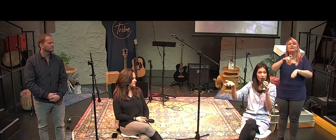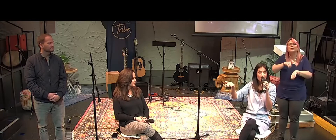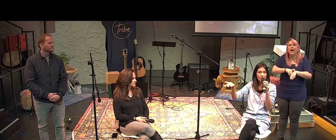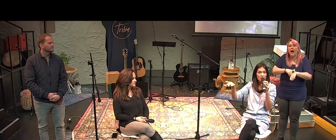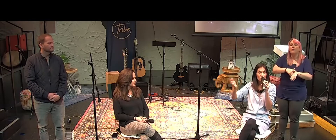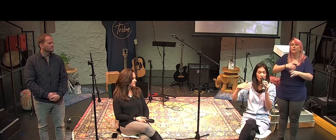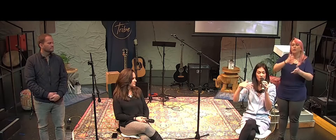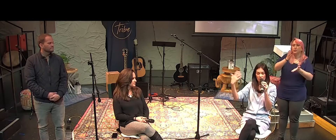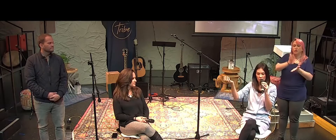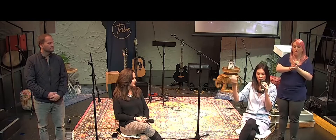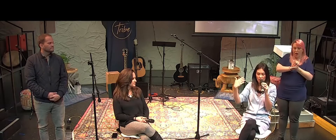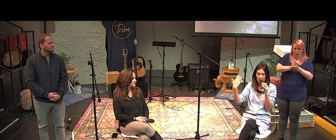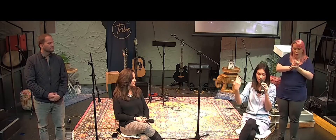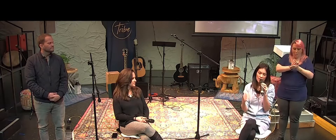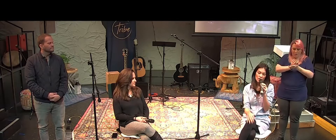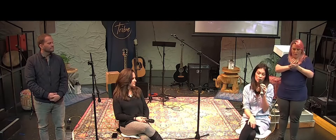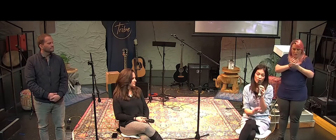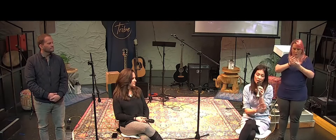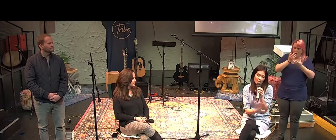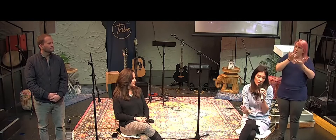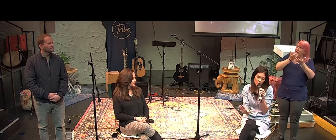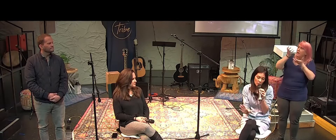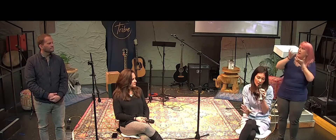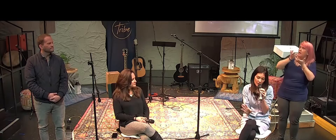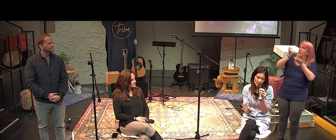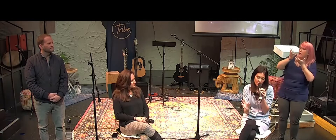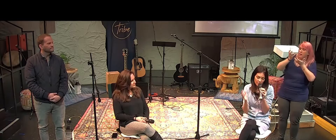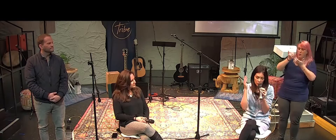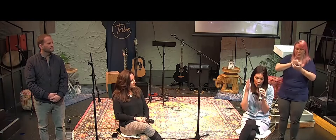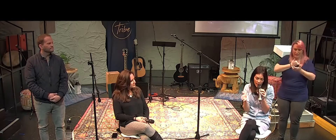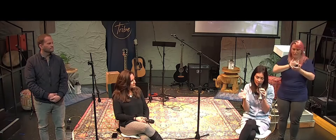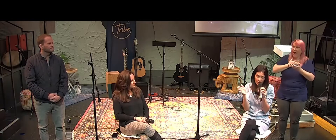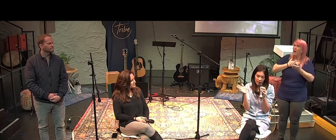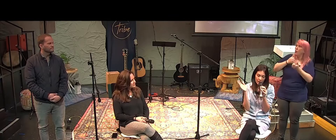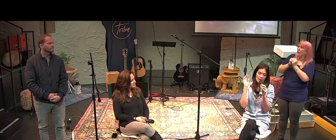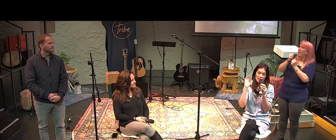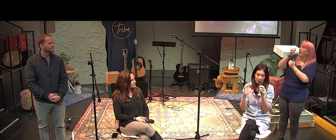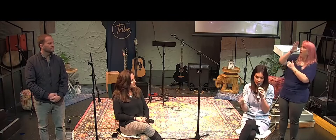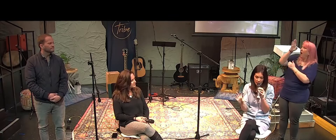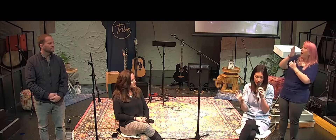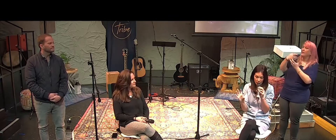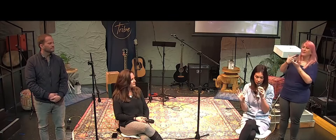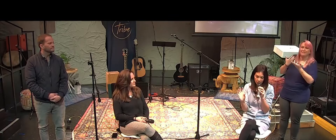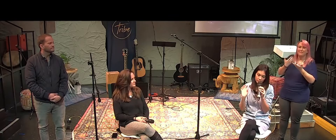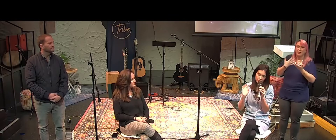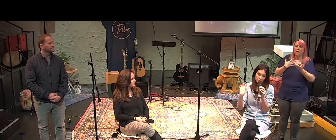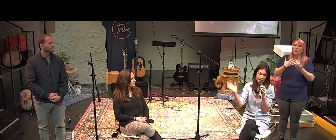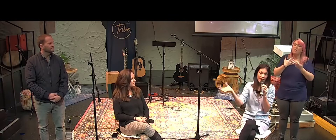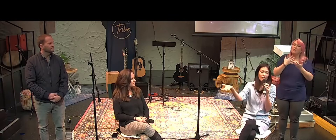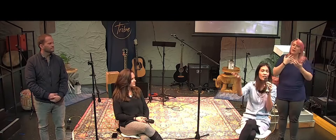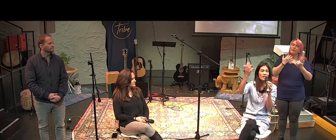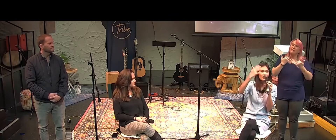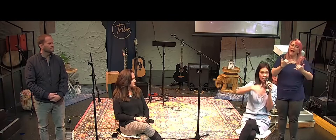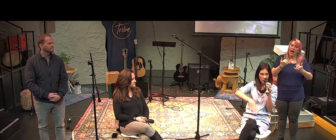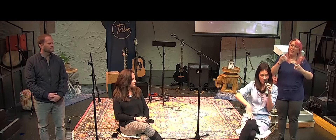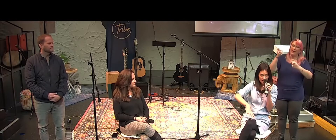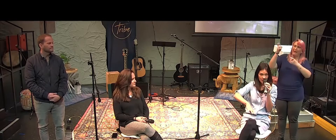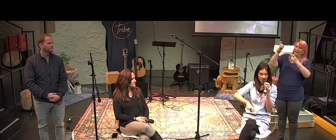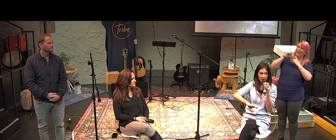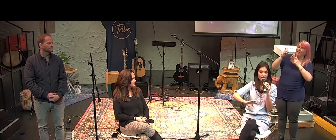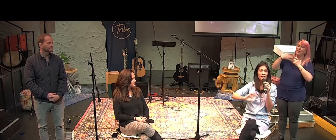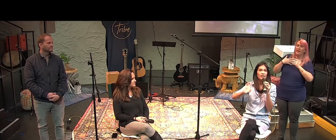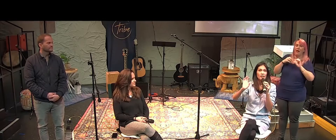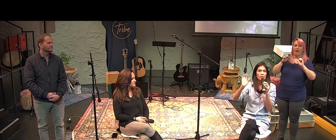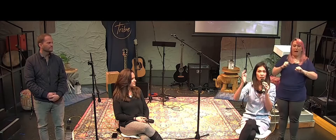that conversation with ourselves and with God. So I feel like that's been the biggest gift, to practically examine everything that comes